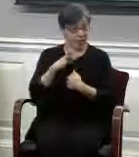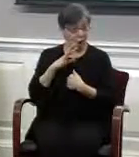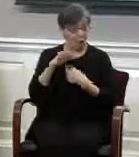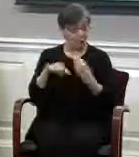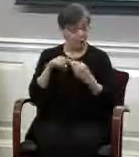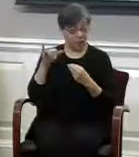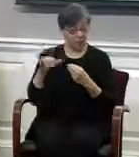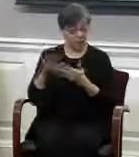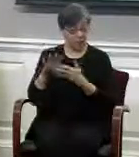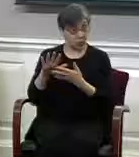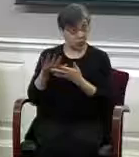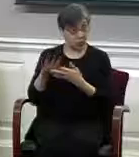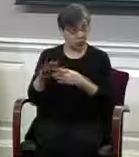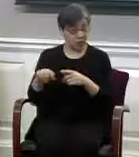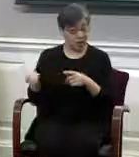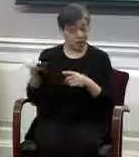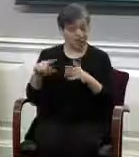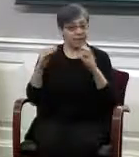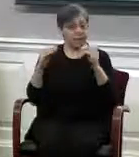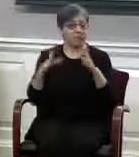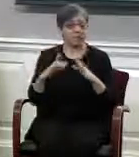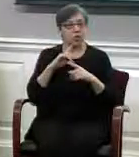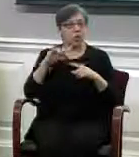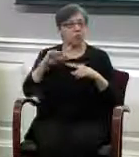they've been trained in different places.